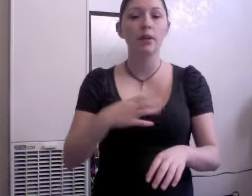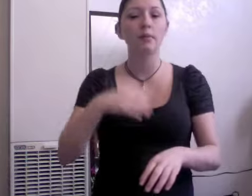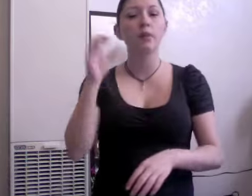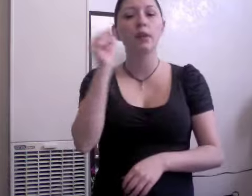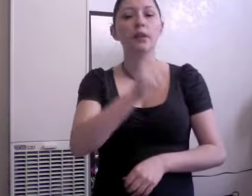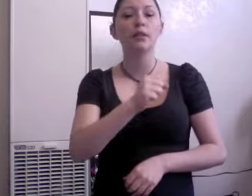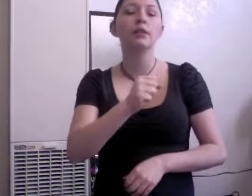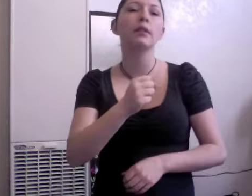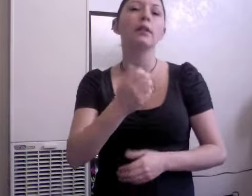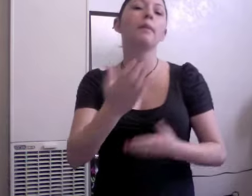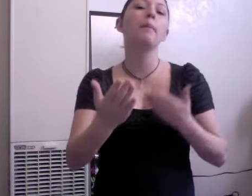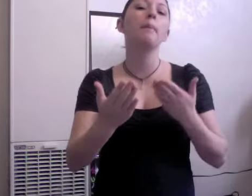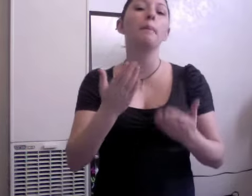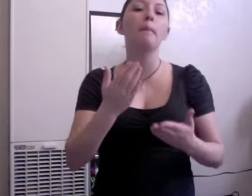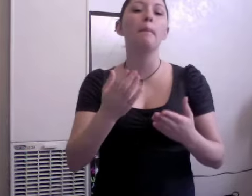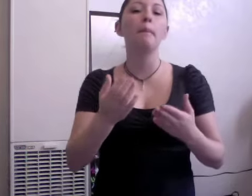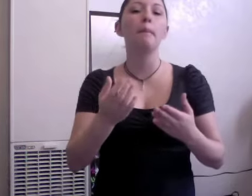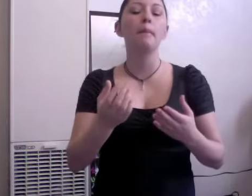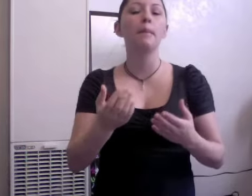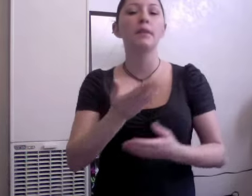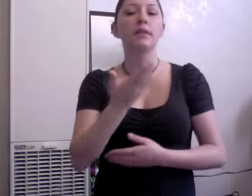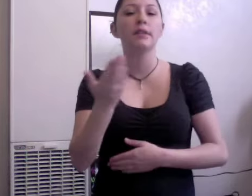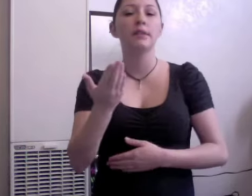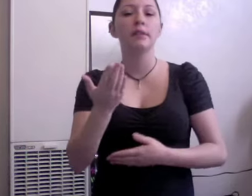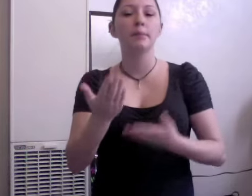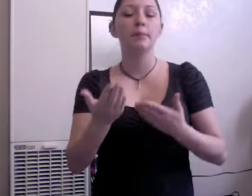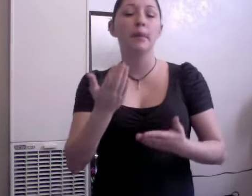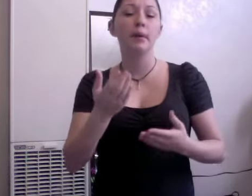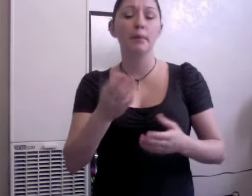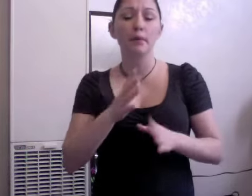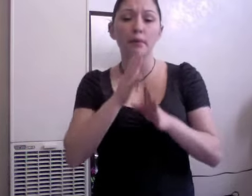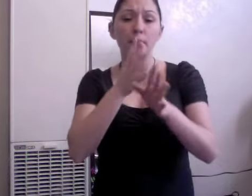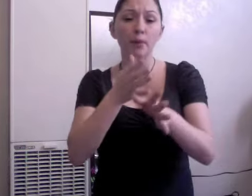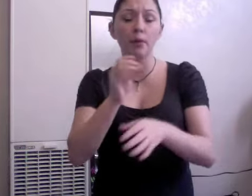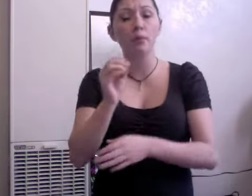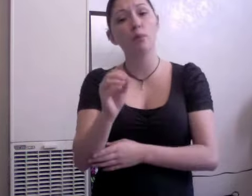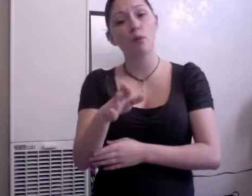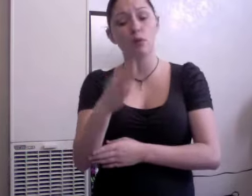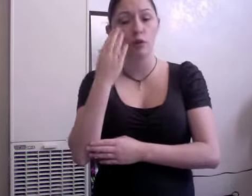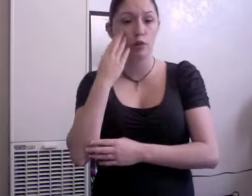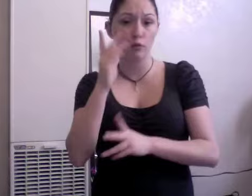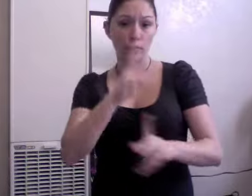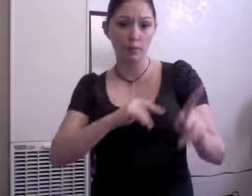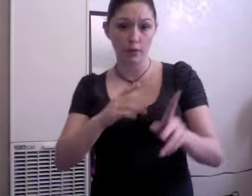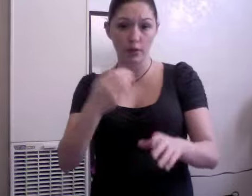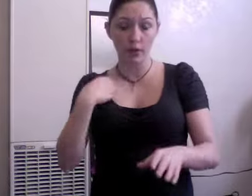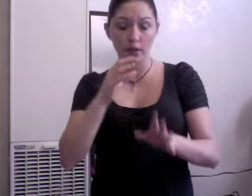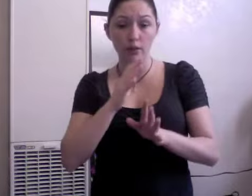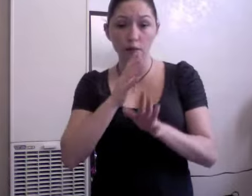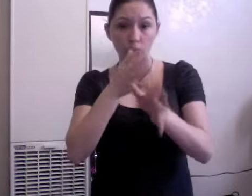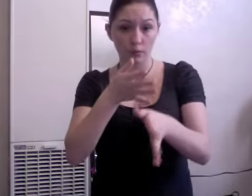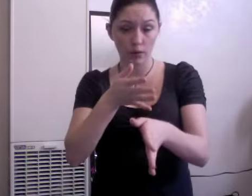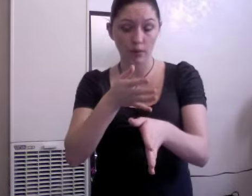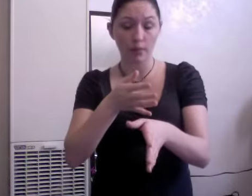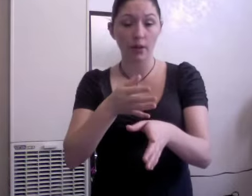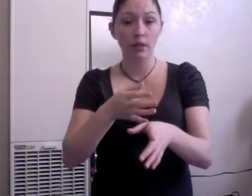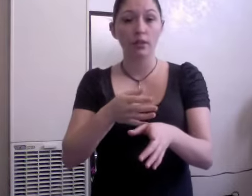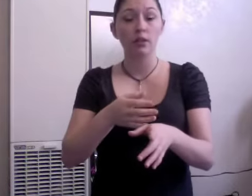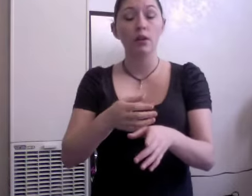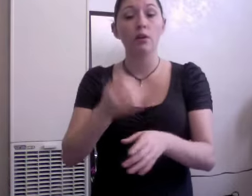probably thrown up at some point or known someone who has. And of course, that's to throw up stuff from your stomach, that sphincter has to open to allow